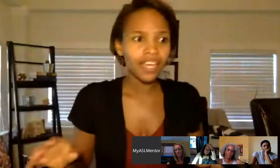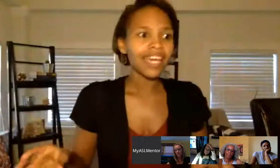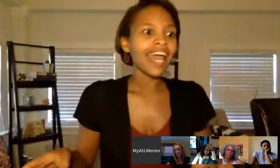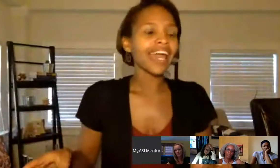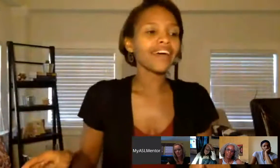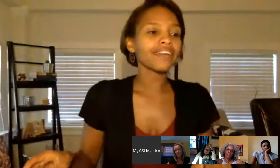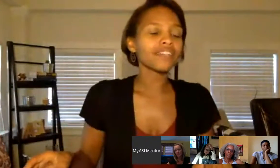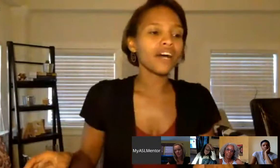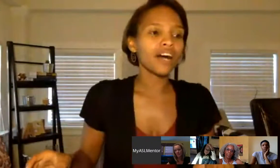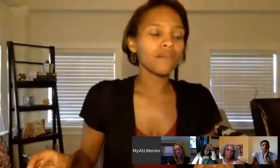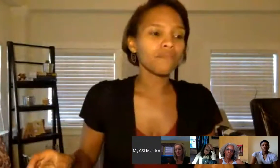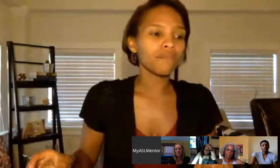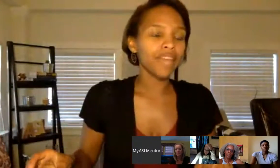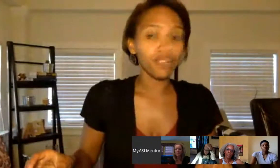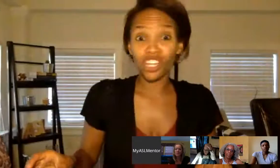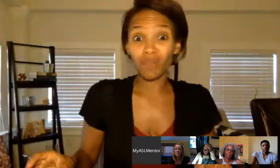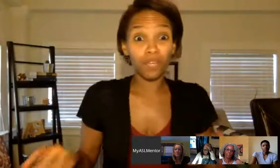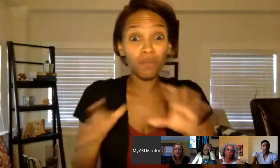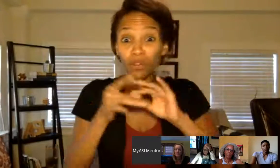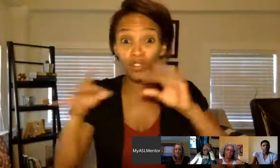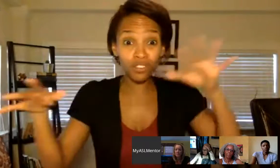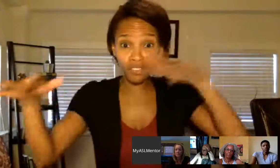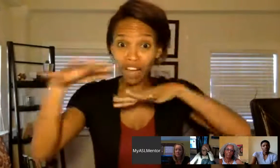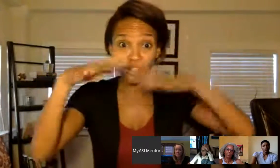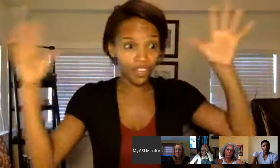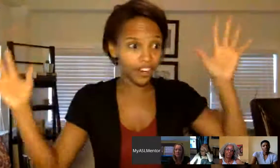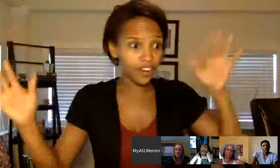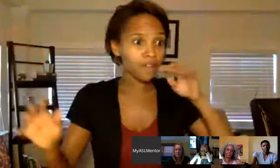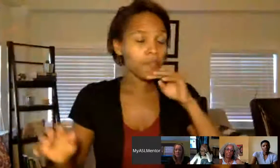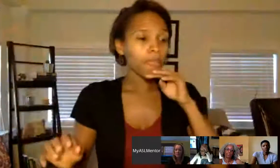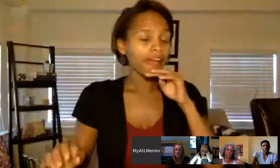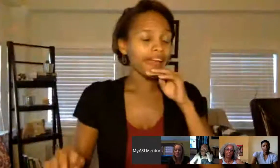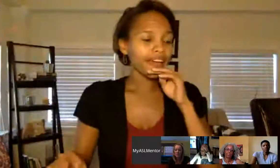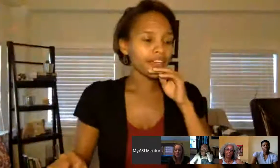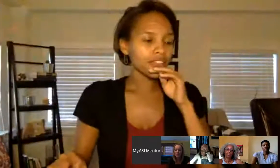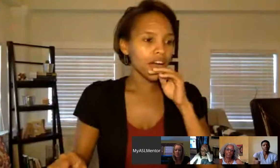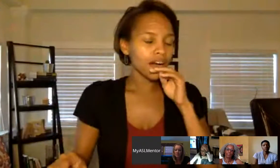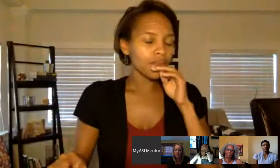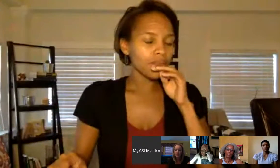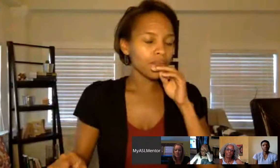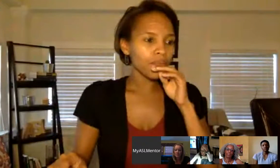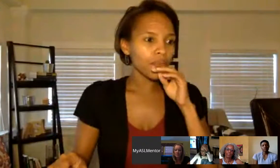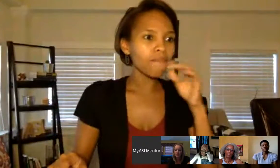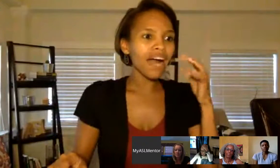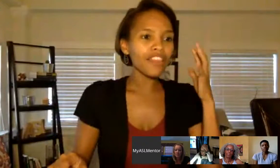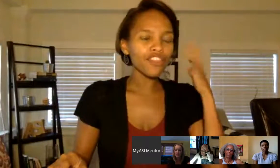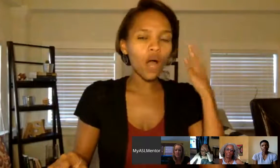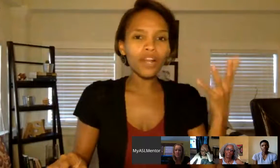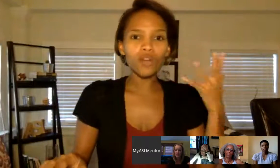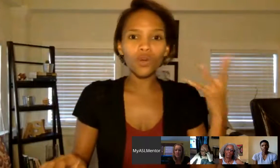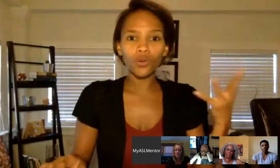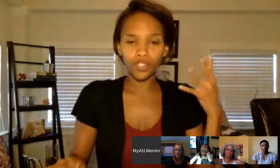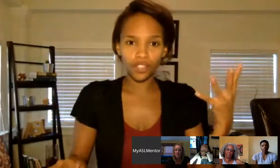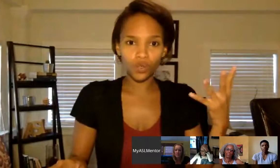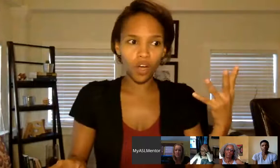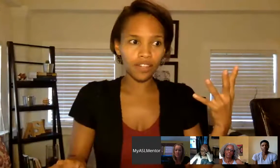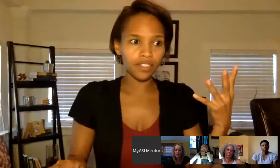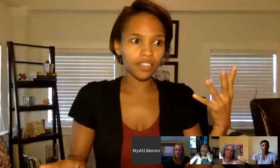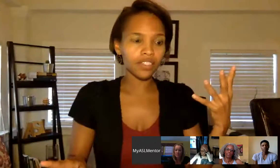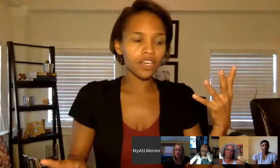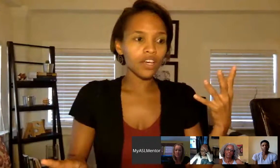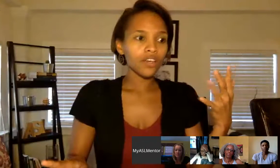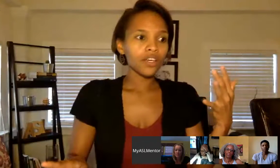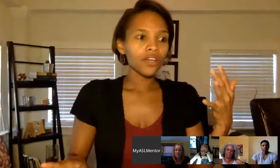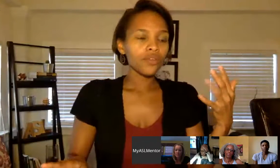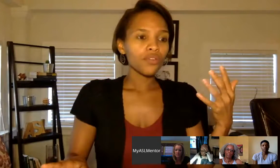time, and shady people out there. And my thought when I wrote this